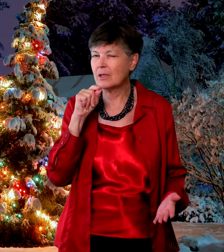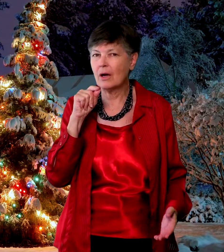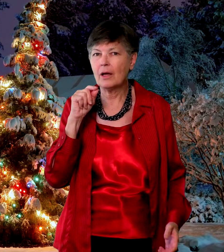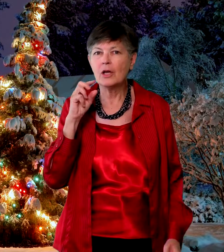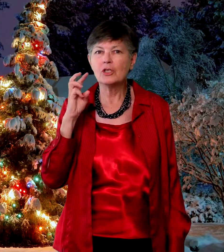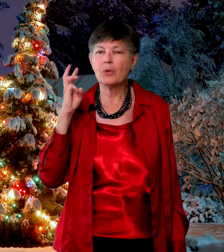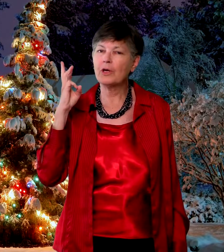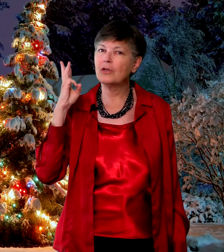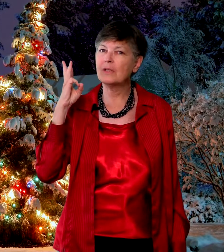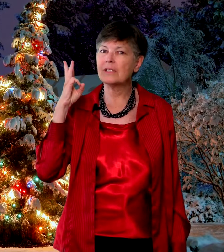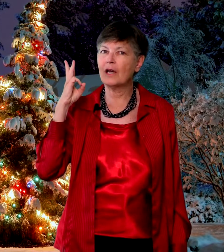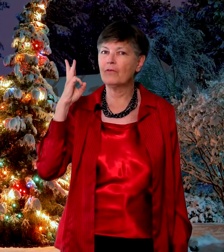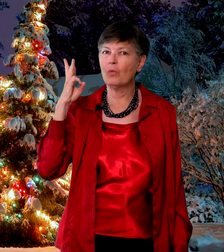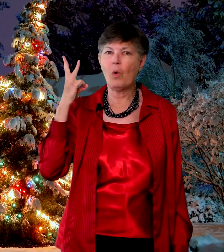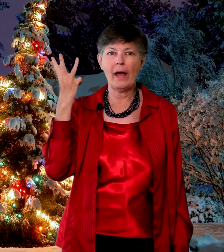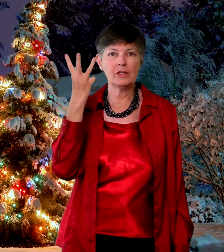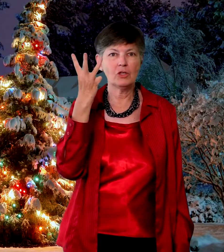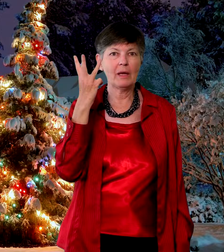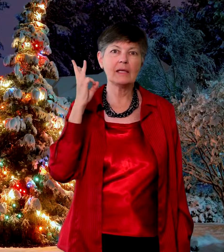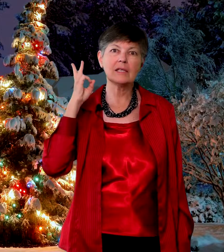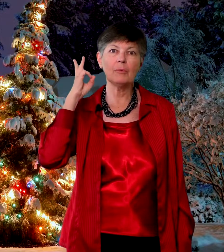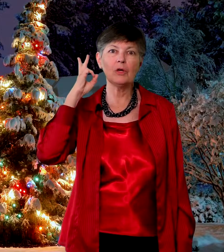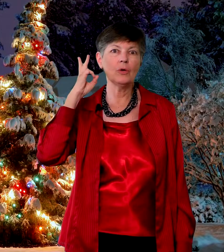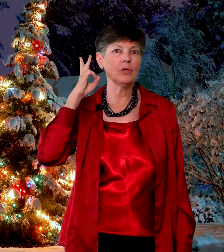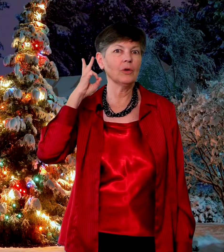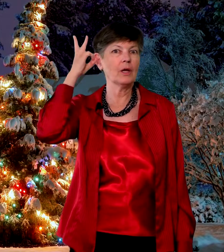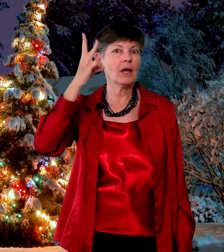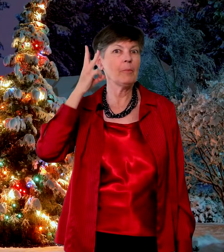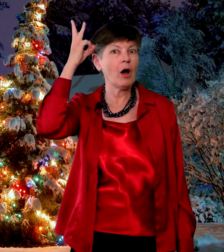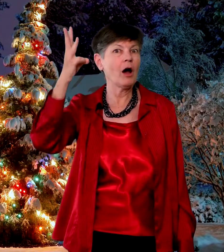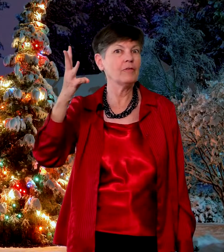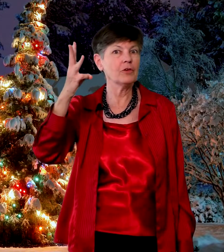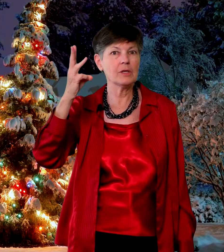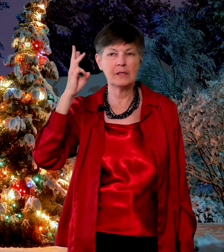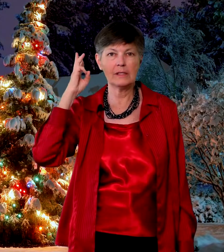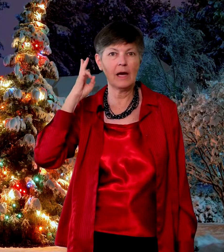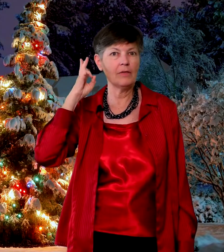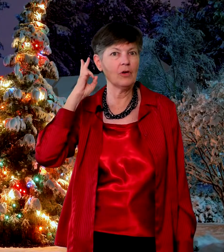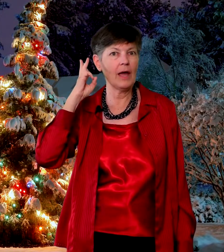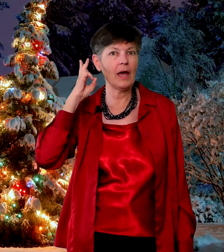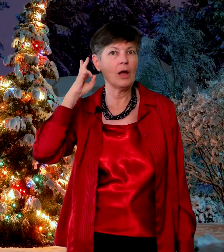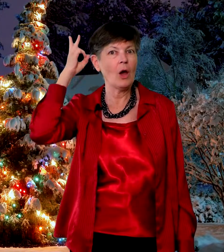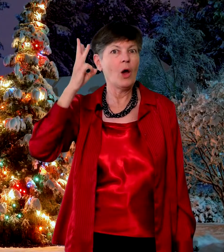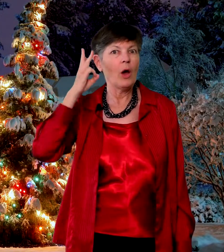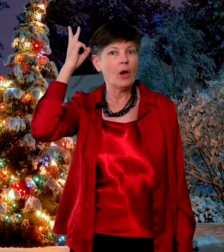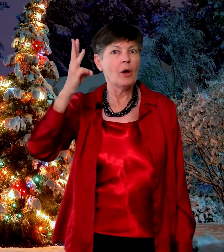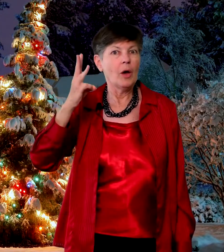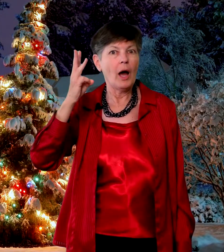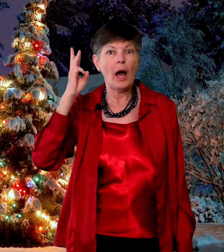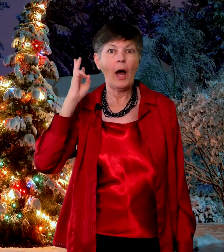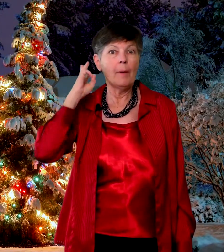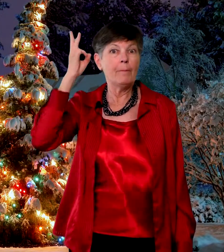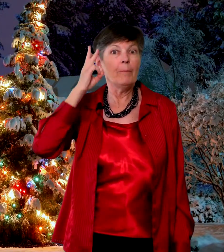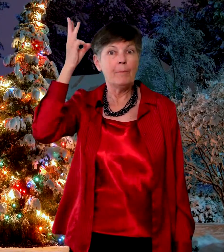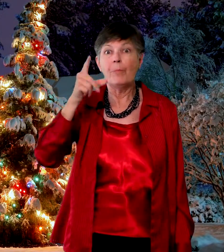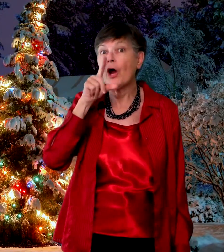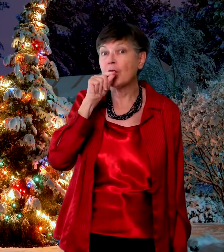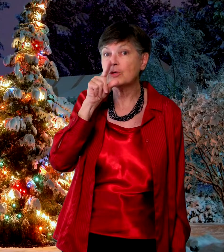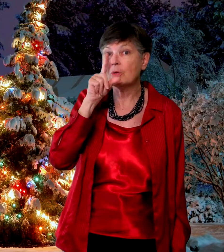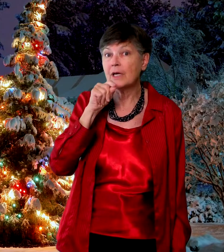song. So we're going to do the sign for wild. So you make a W and you're going to come off the side of your head. A